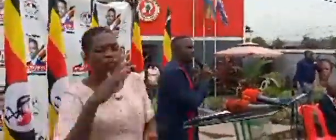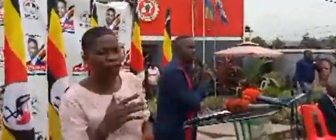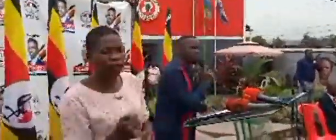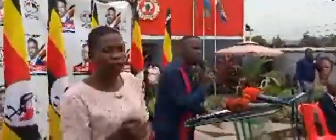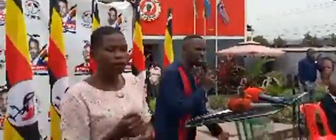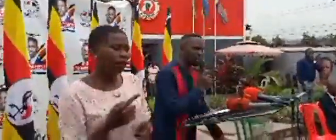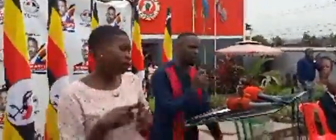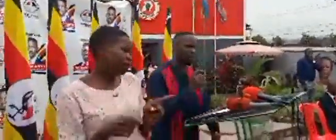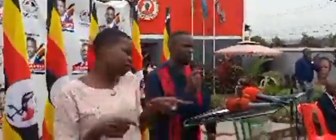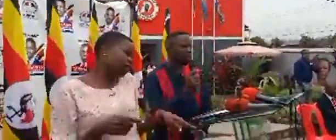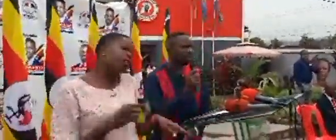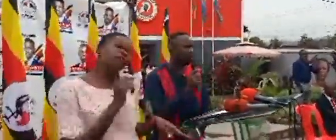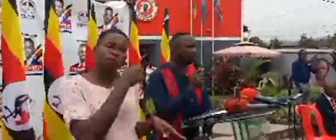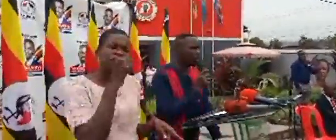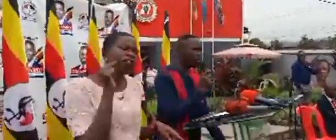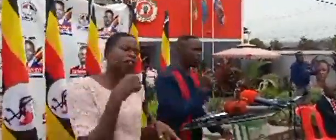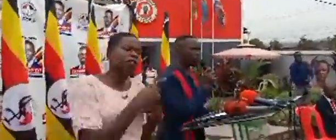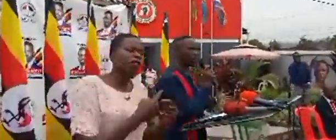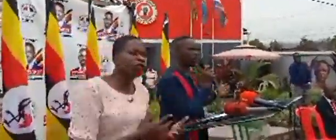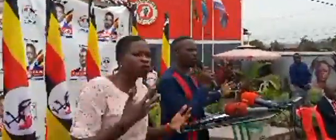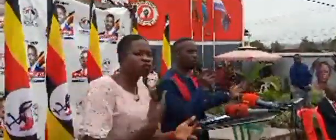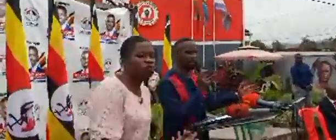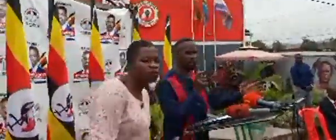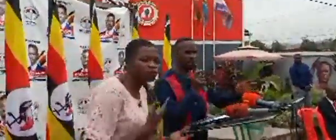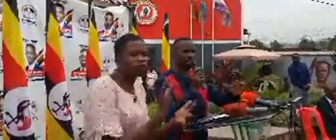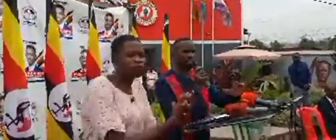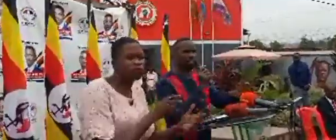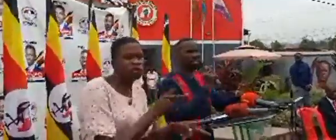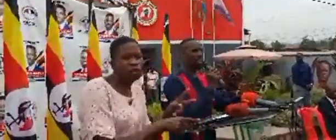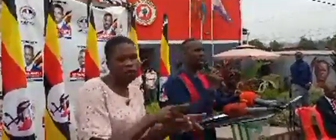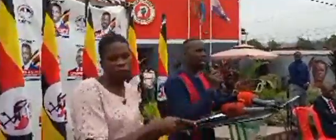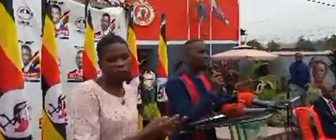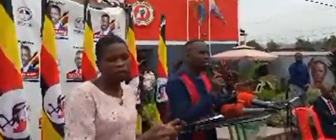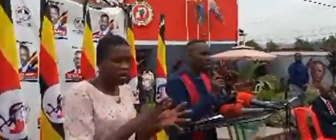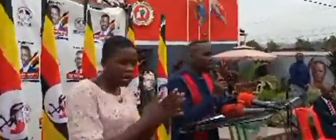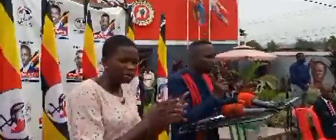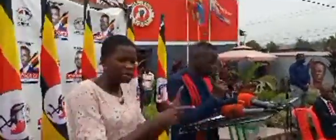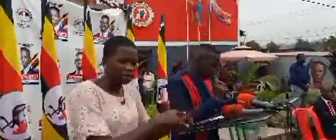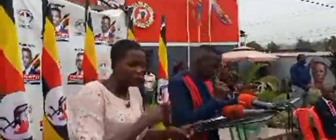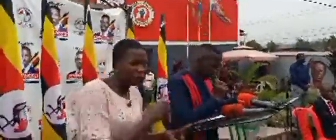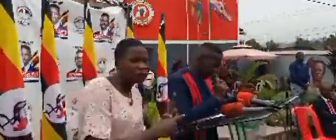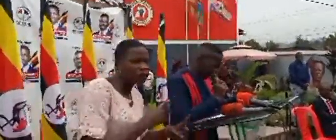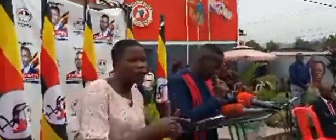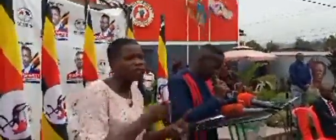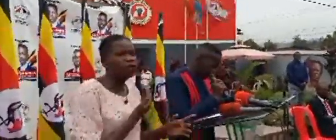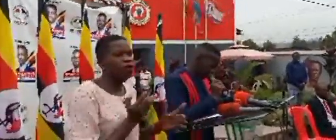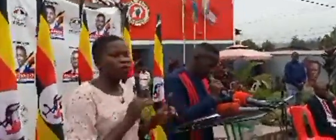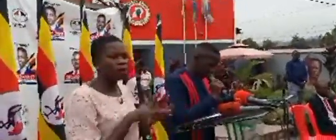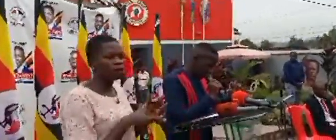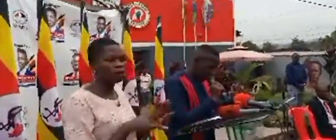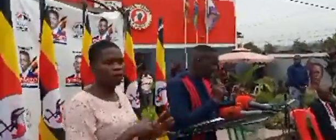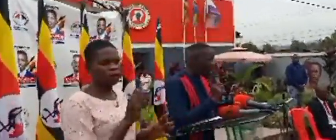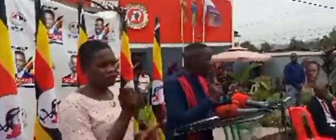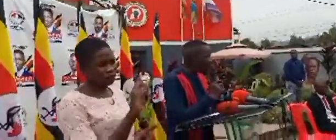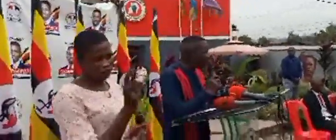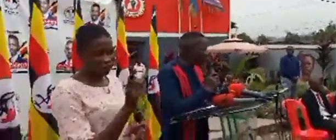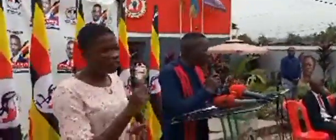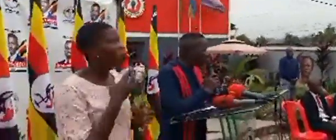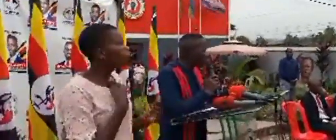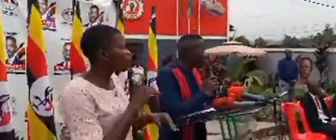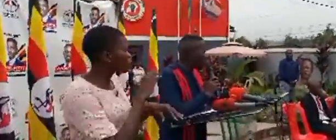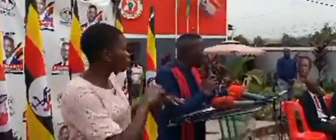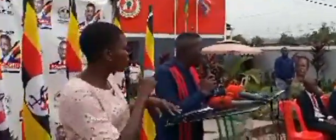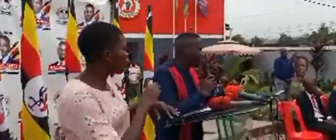speaker eno Museveni nga bwawamba abantu bwabatulugunya n'okubatta babatte nga tetukyali ku nsonga zino. Ngenda kuyita